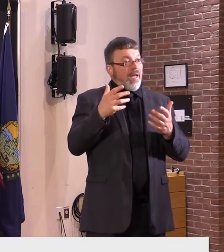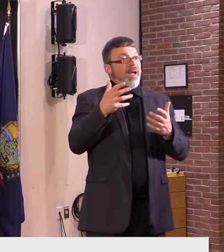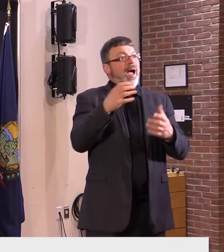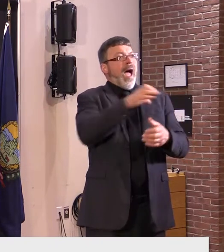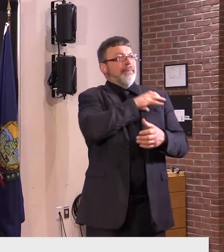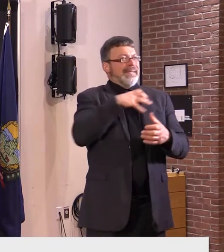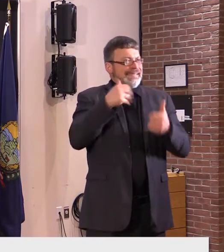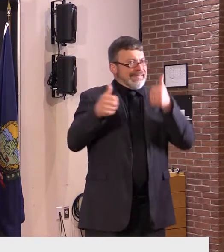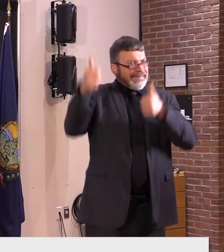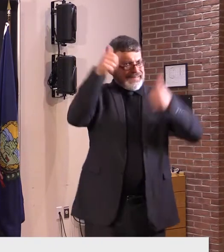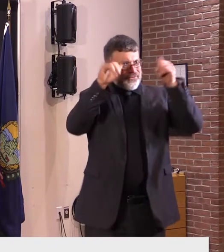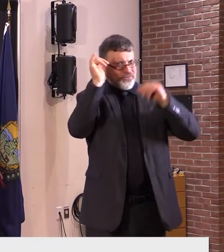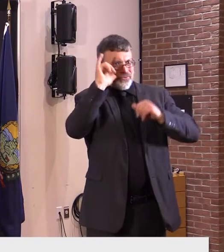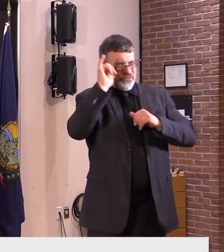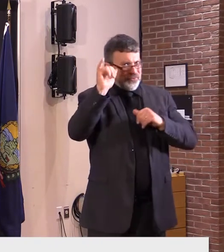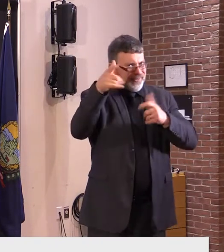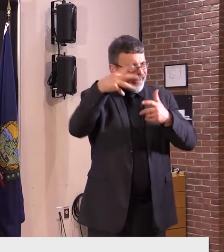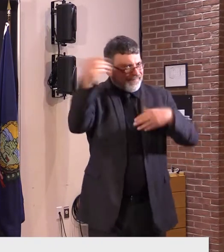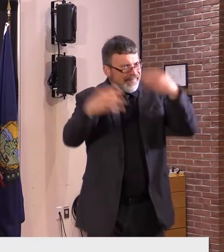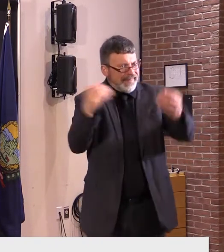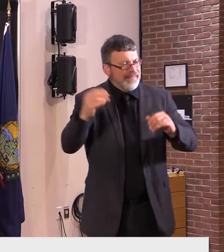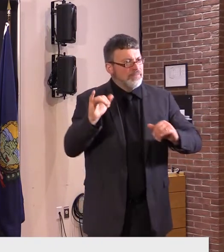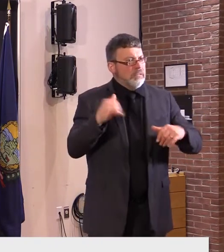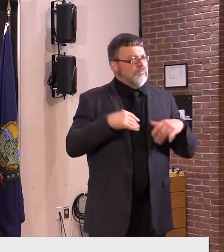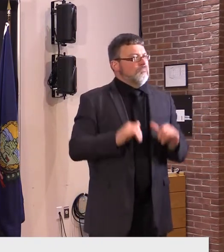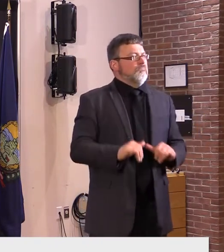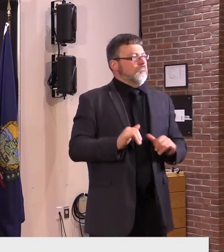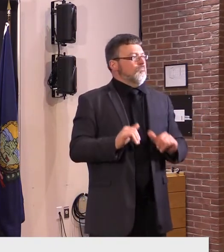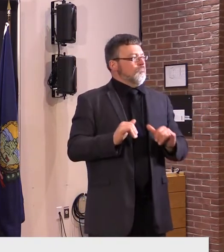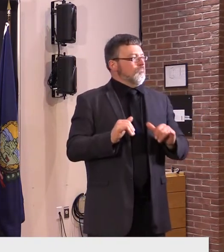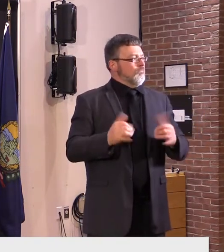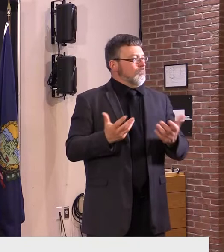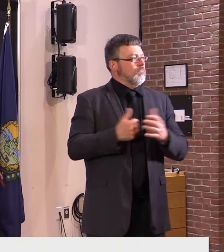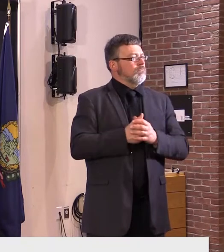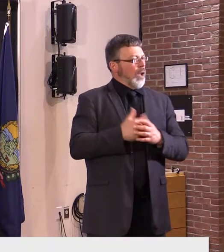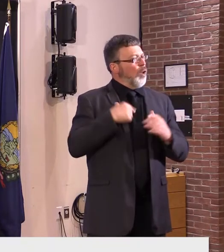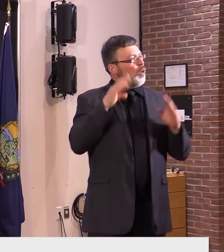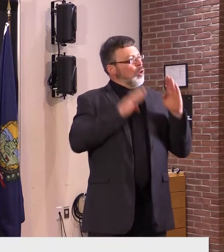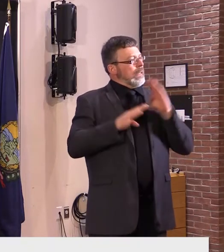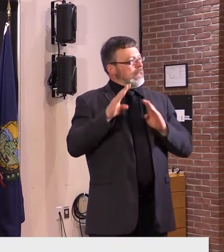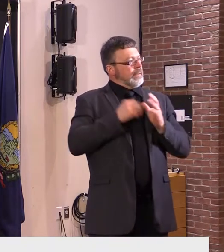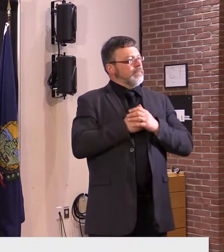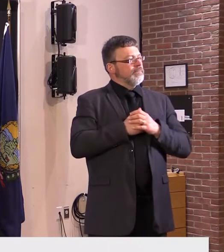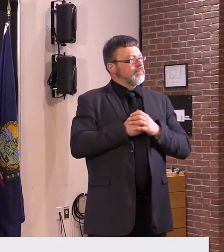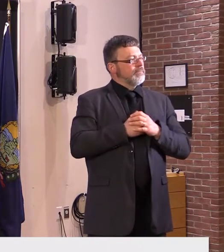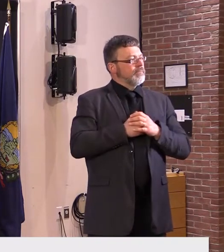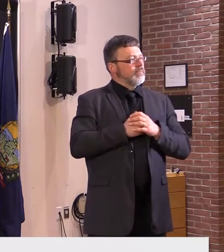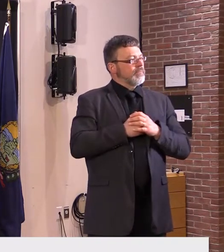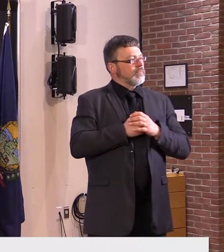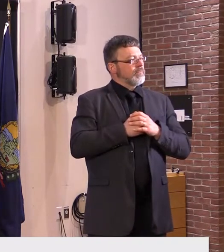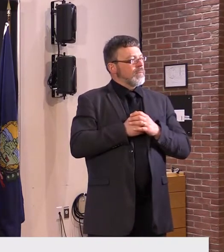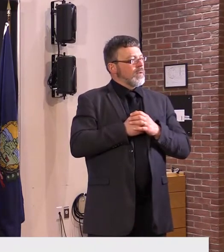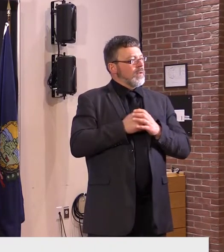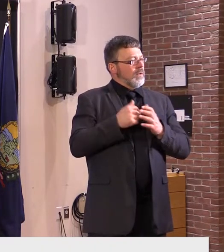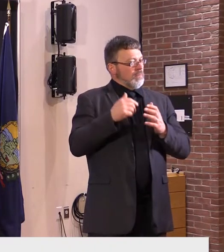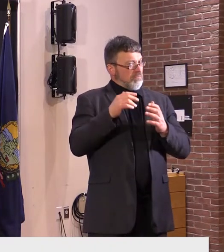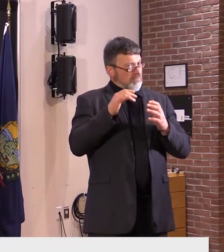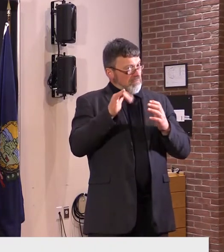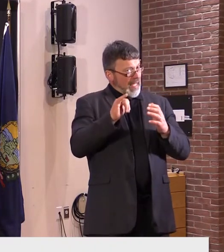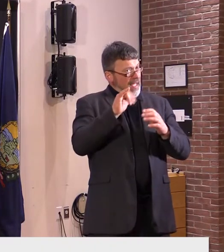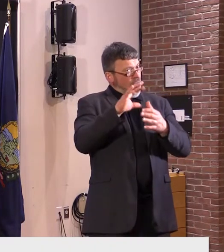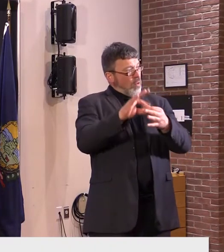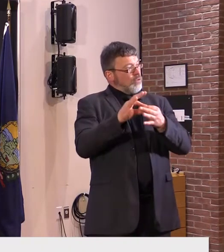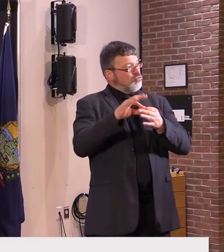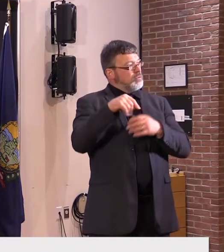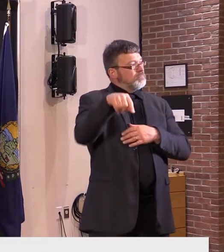respects in terms of institutional knowledge and some of the expertise they bring with them. I offer my thanks for